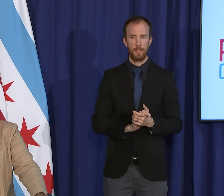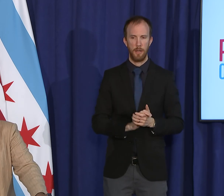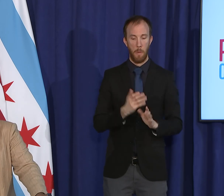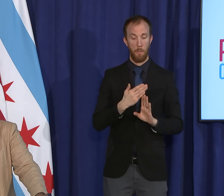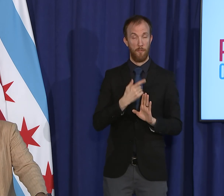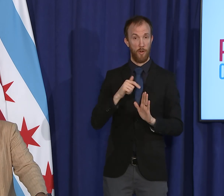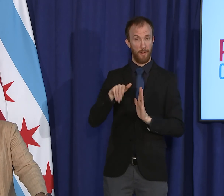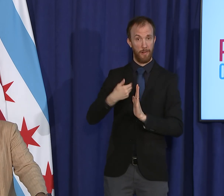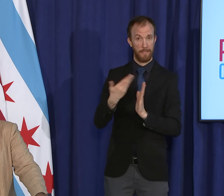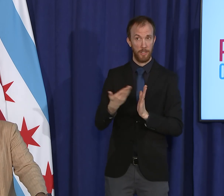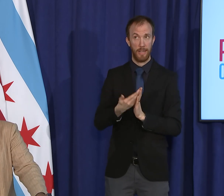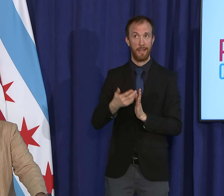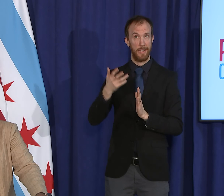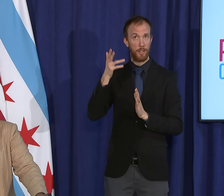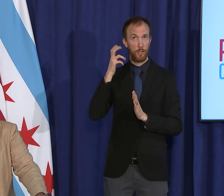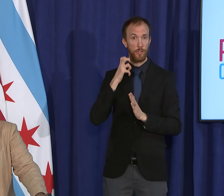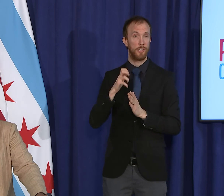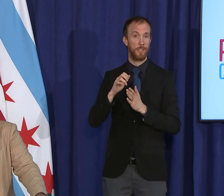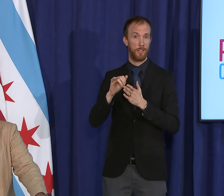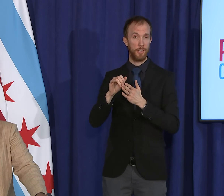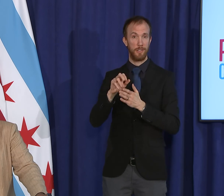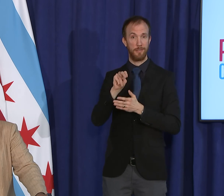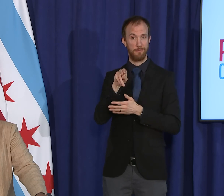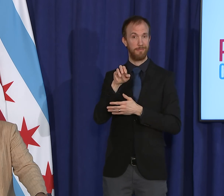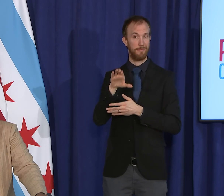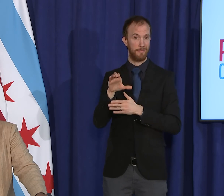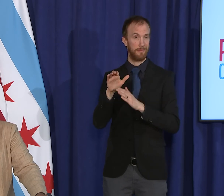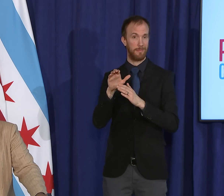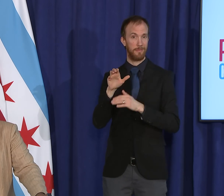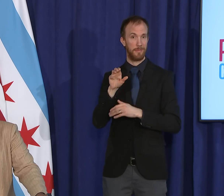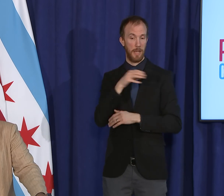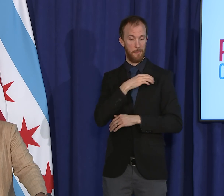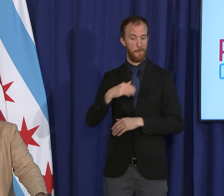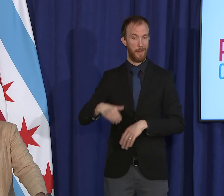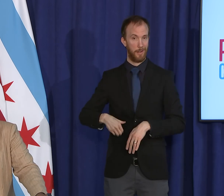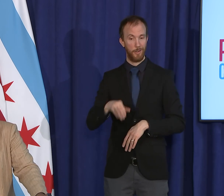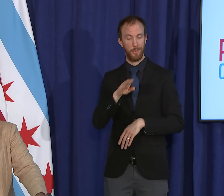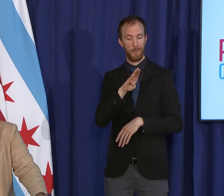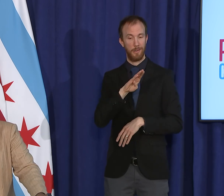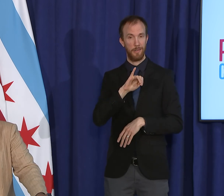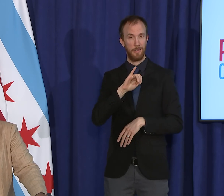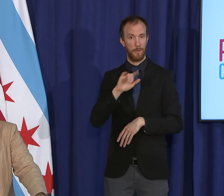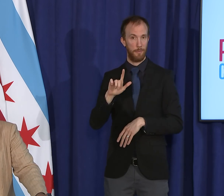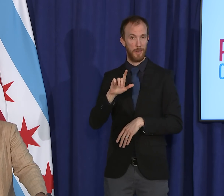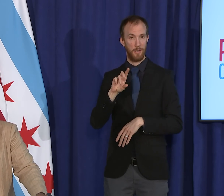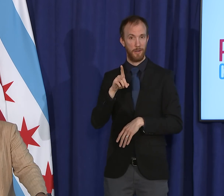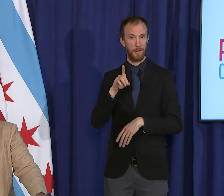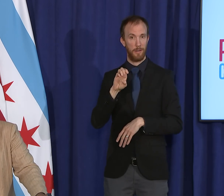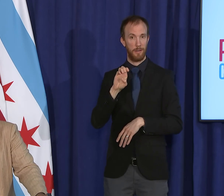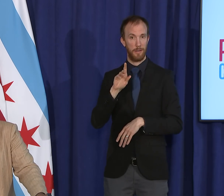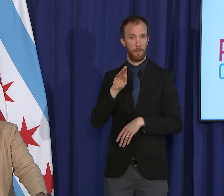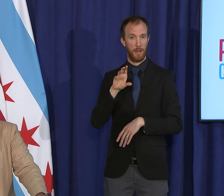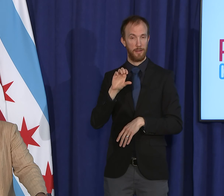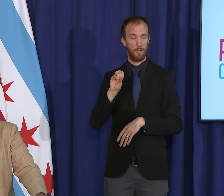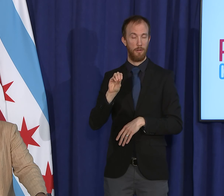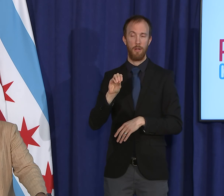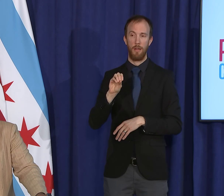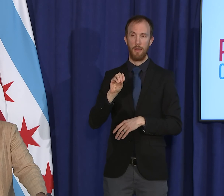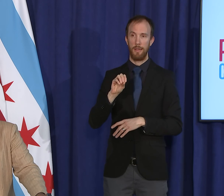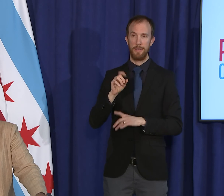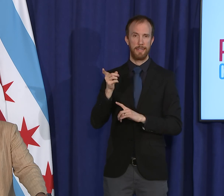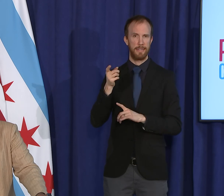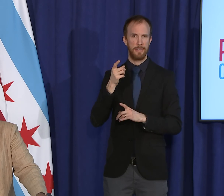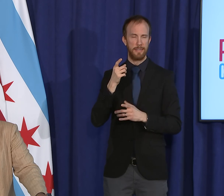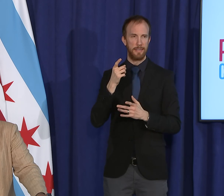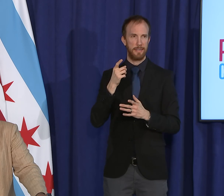by New York City Mayor Bill de Blasio. We are way past time in this country where any